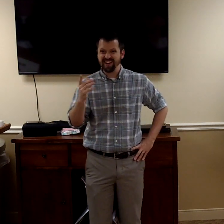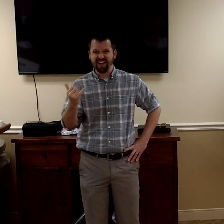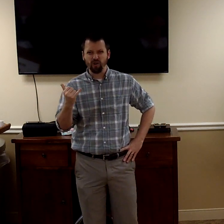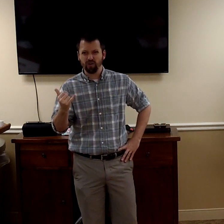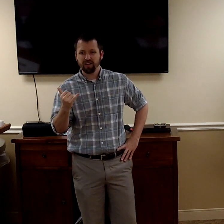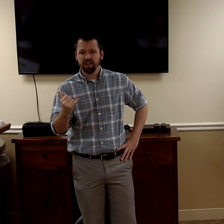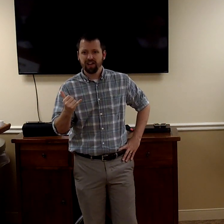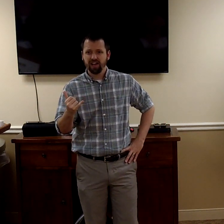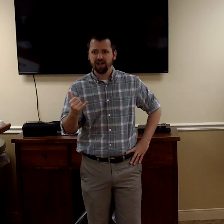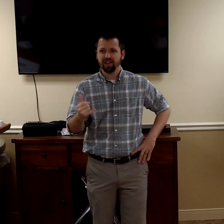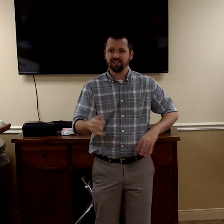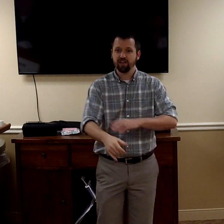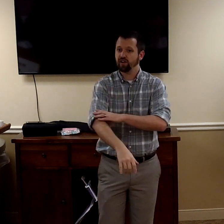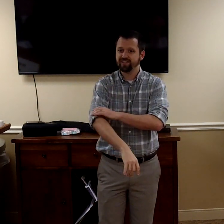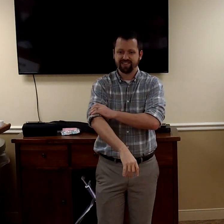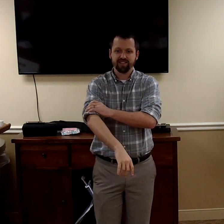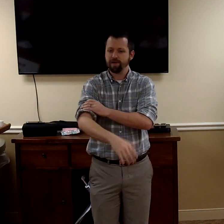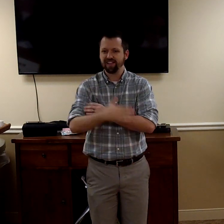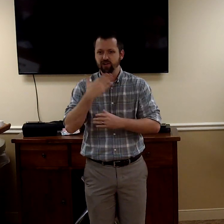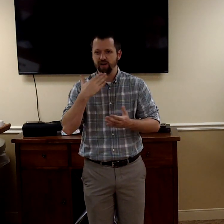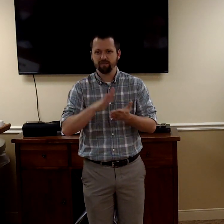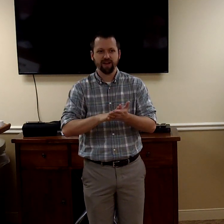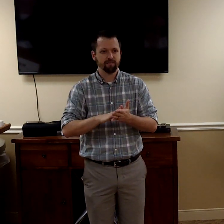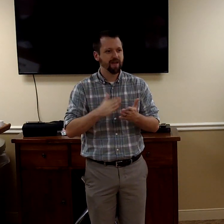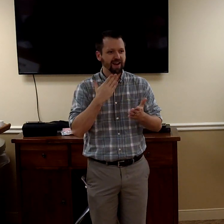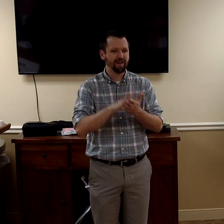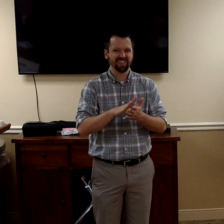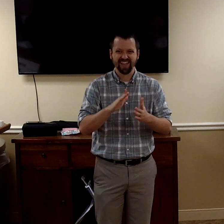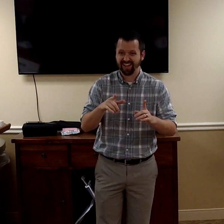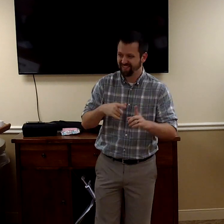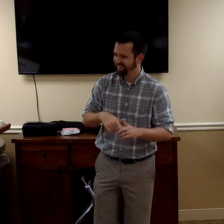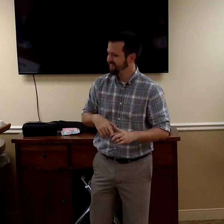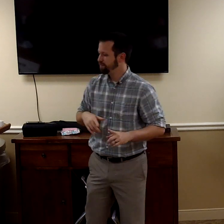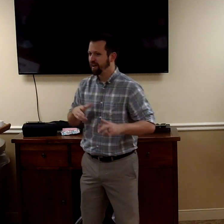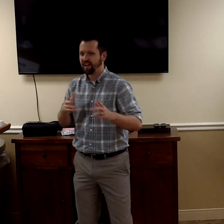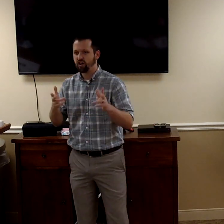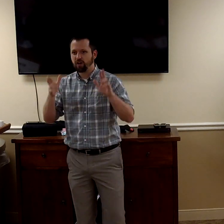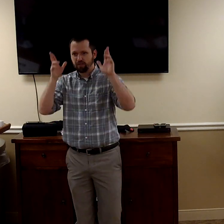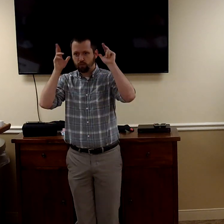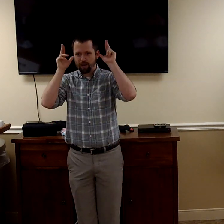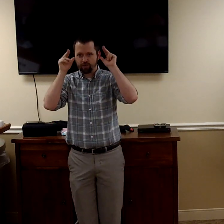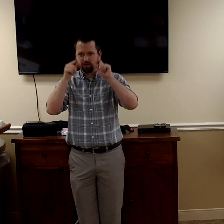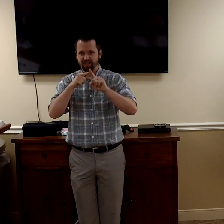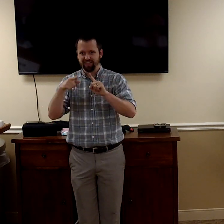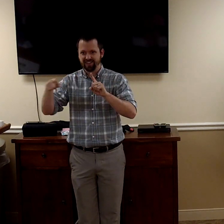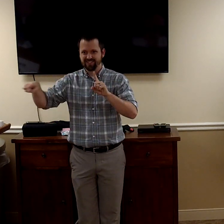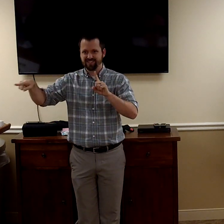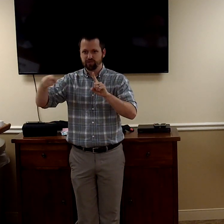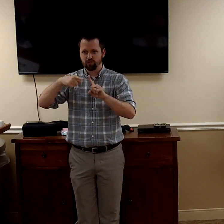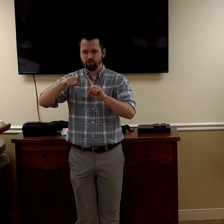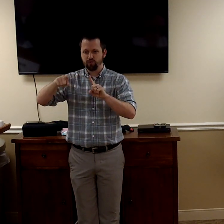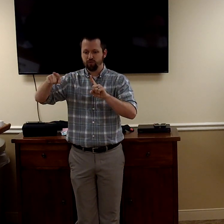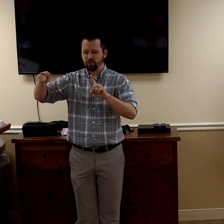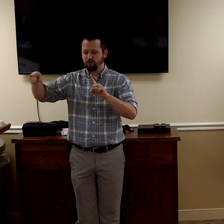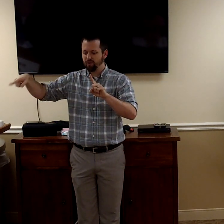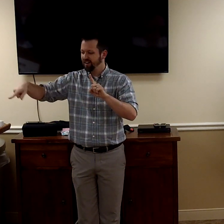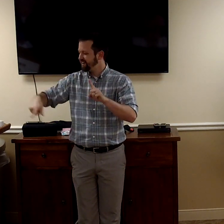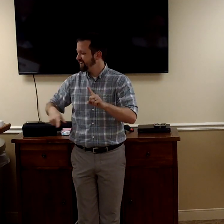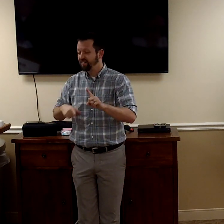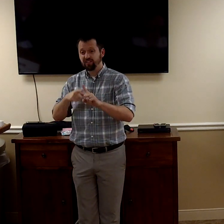now. So it's bad though. I'm bad about that. But I call it the rabbit trails. This is a good